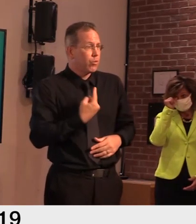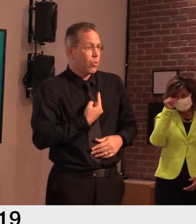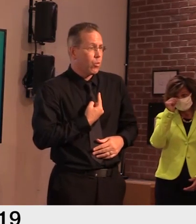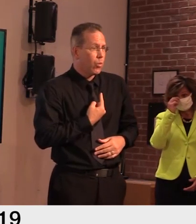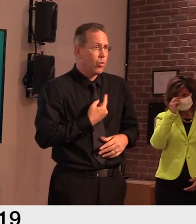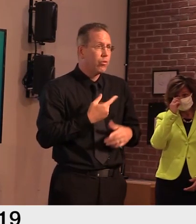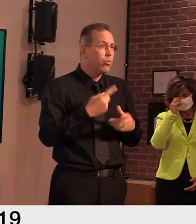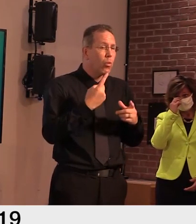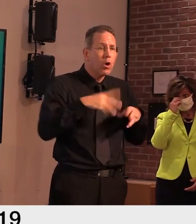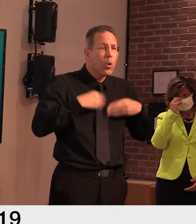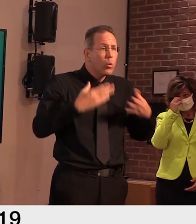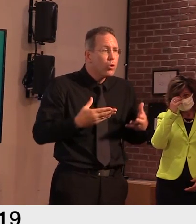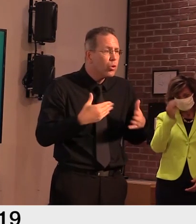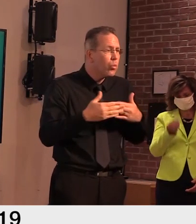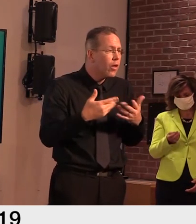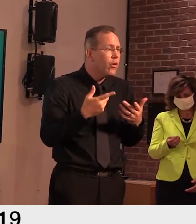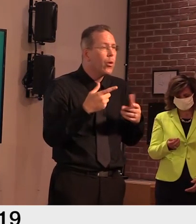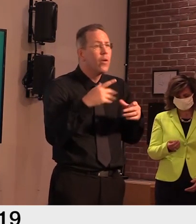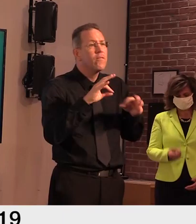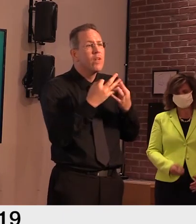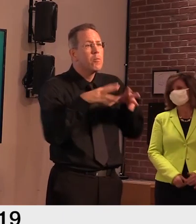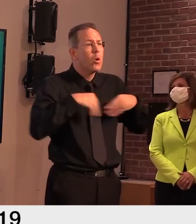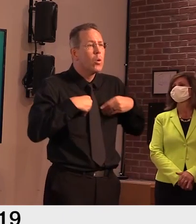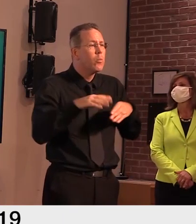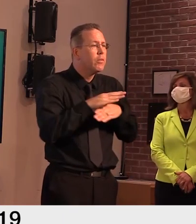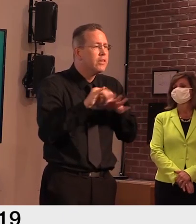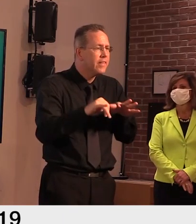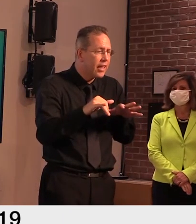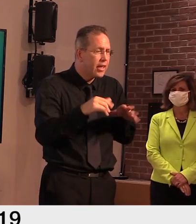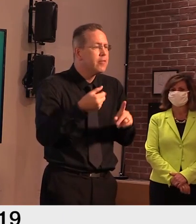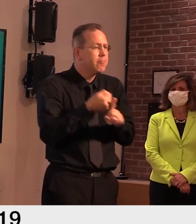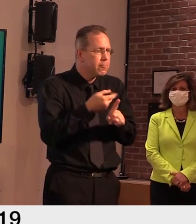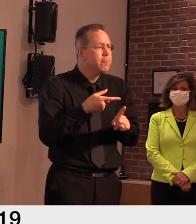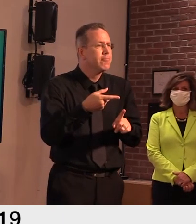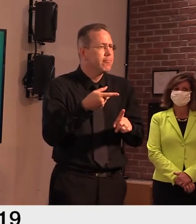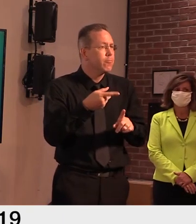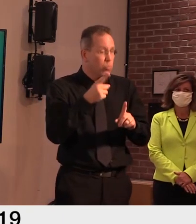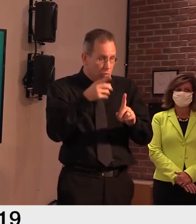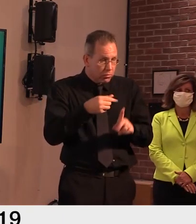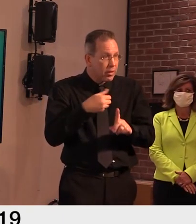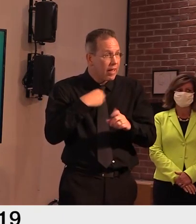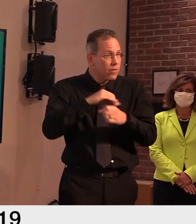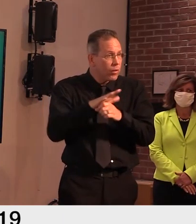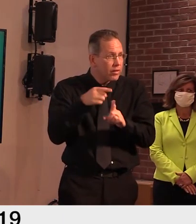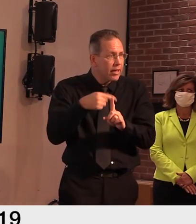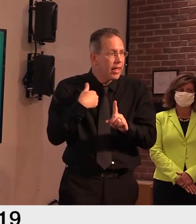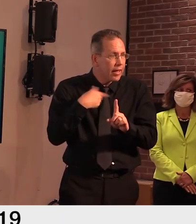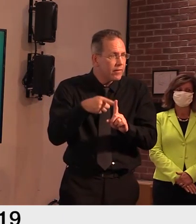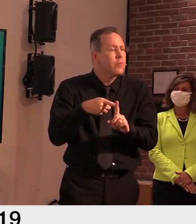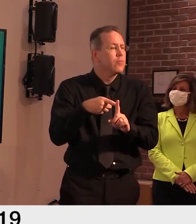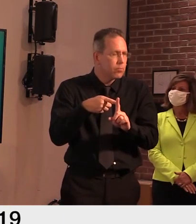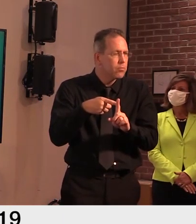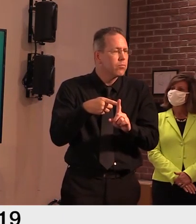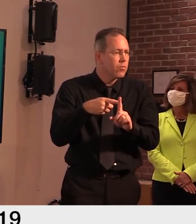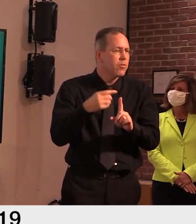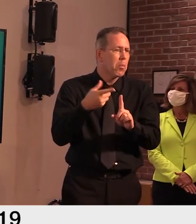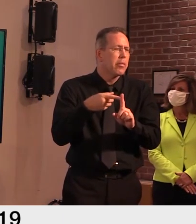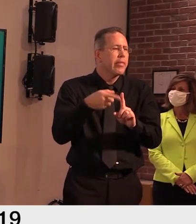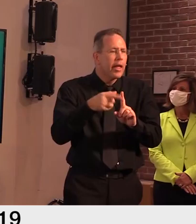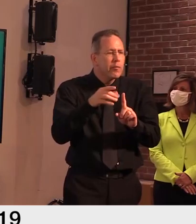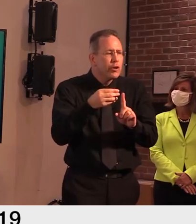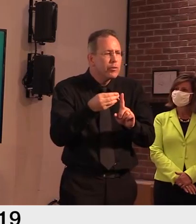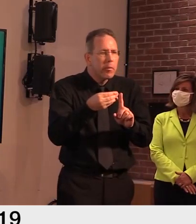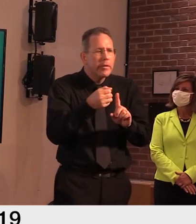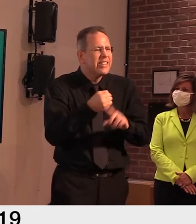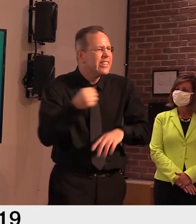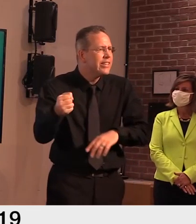point in time. But you're speaking to some small businesses that have small number of employees, or perhaps just